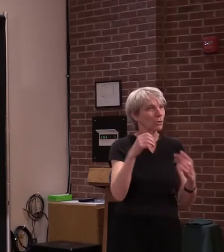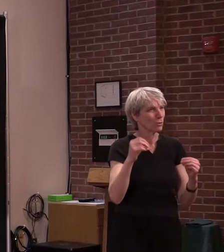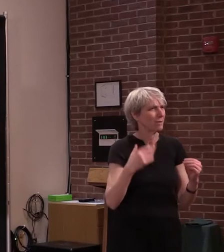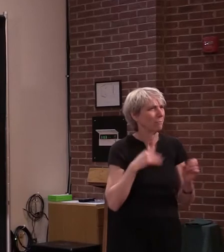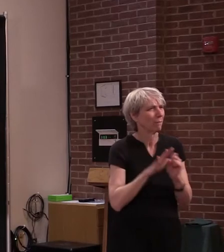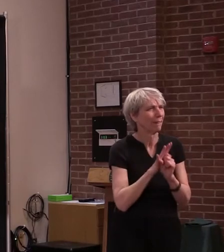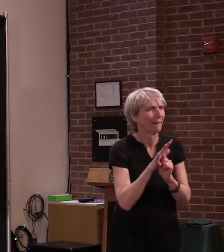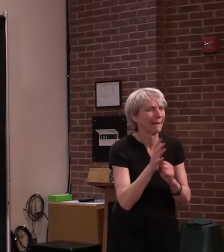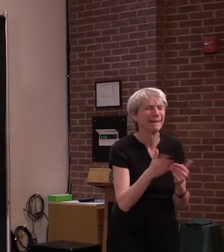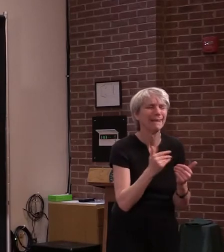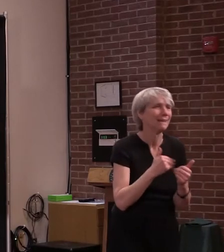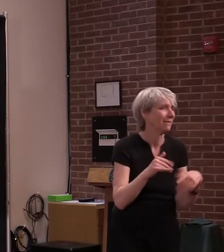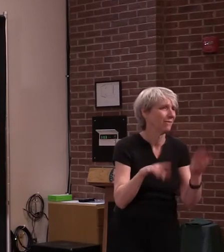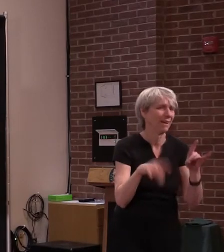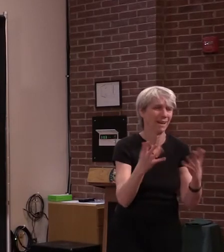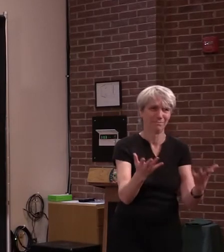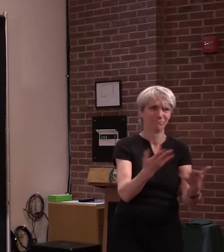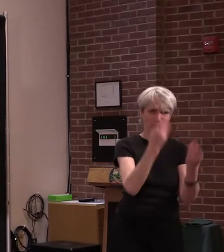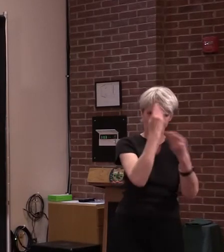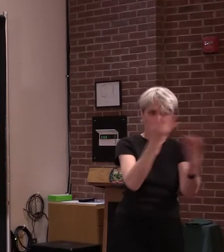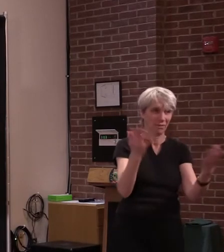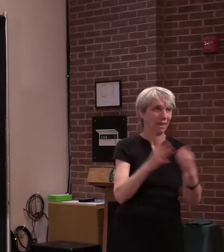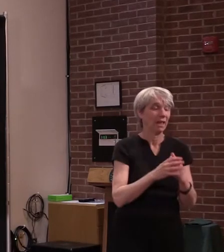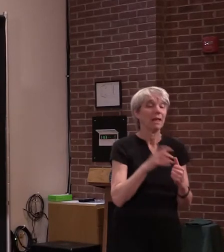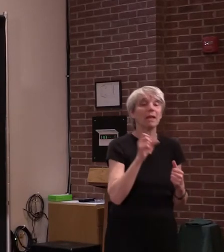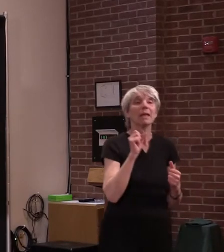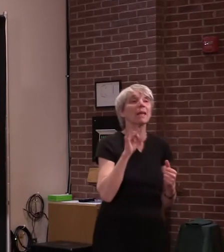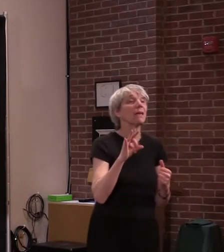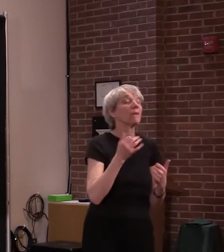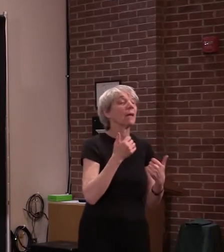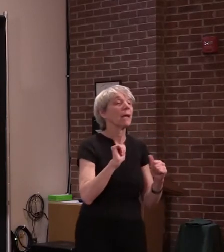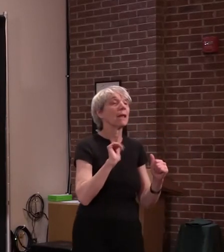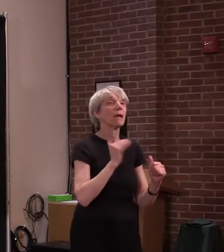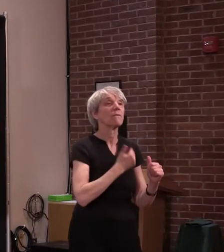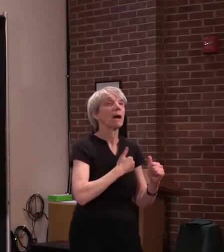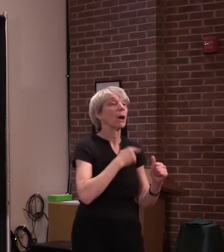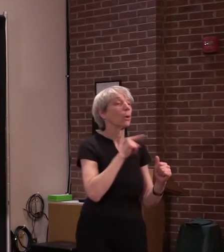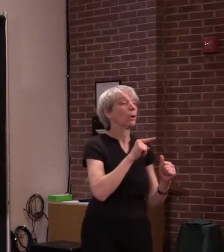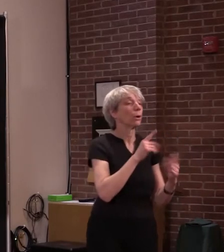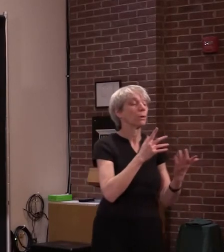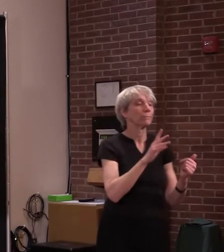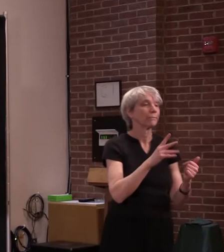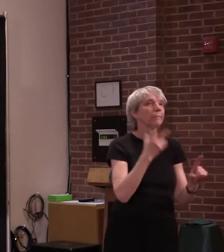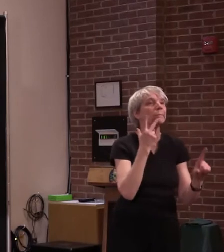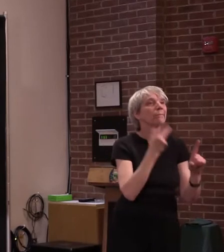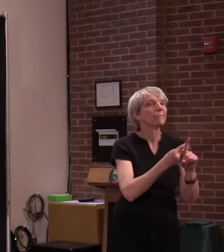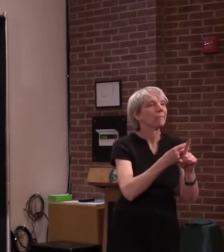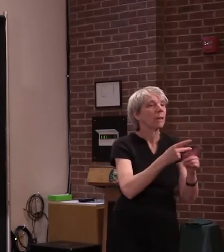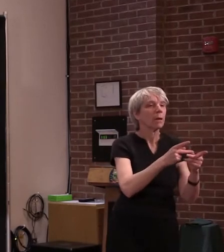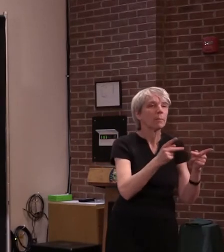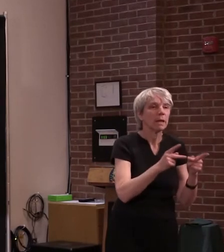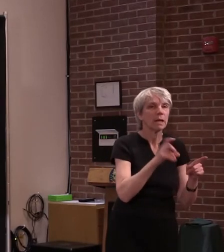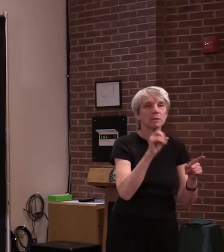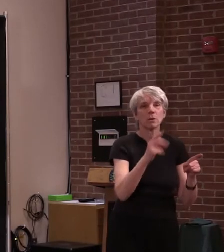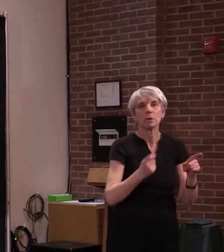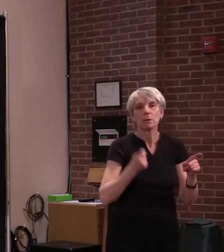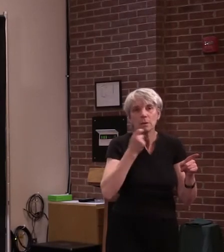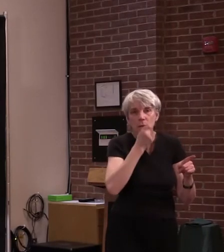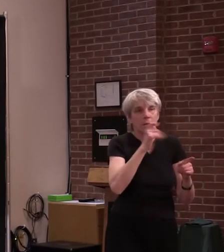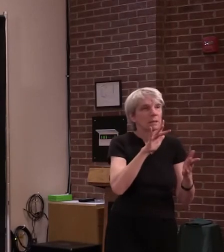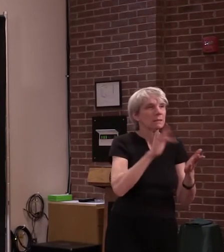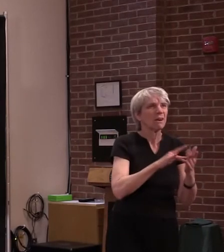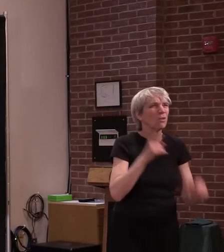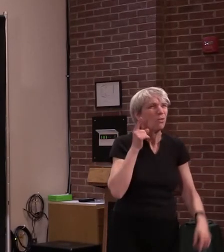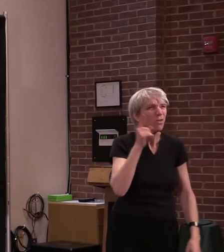the event that one of our distribution sites, once they're up or a distance away, it may be just as easy to go to the corner